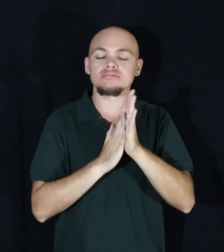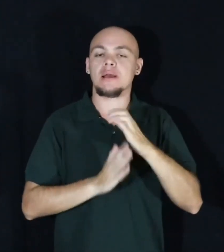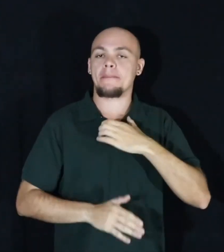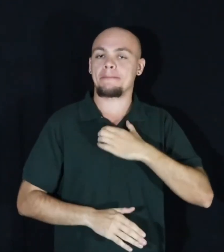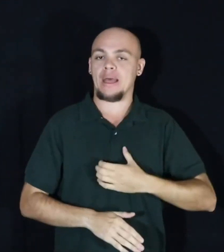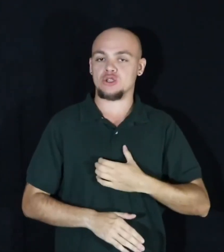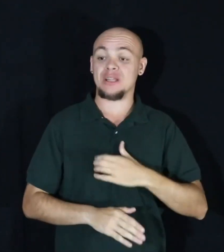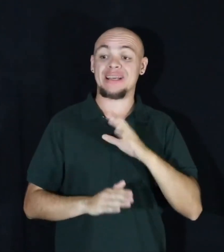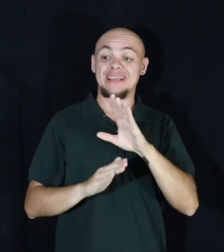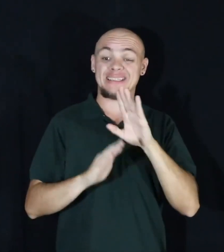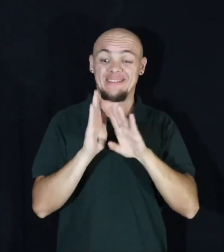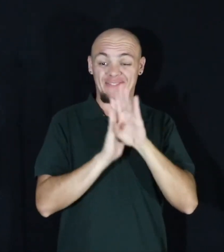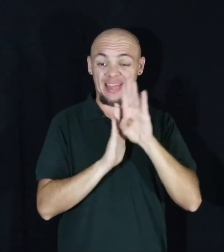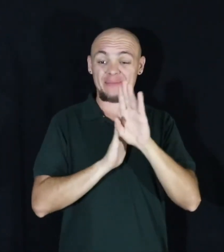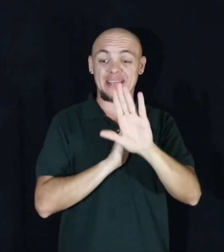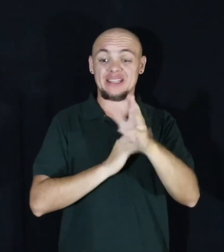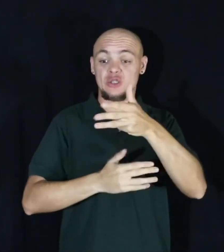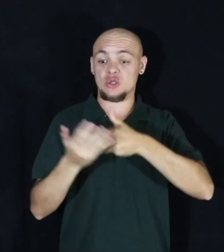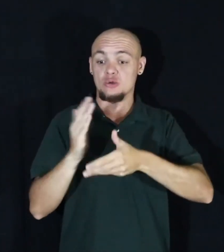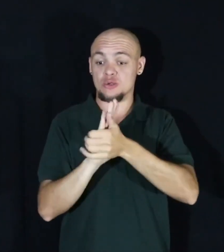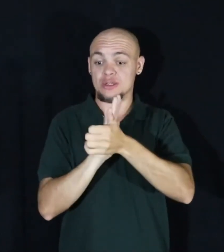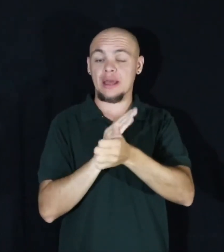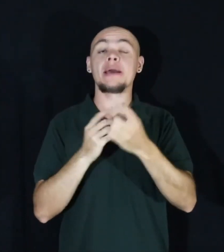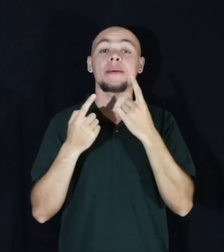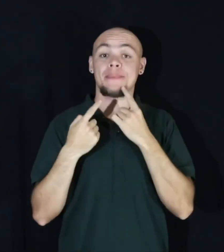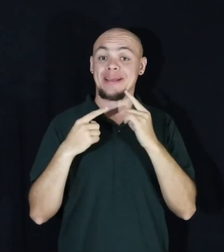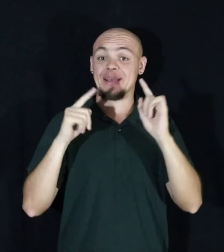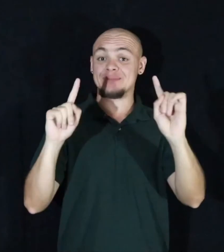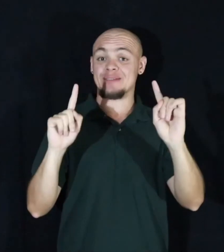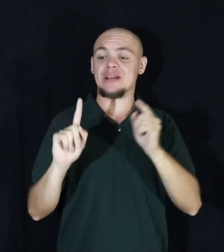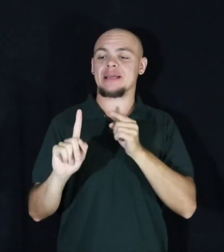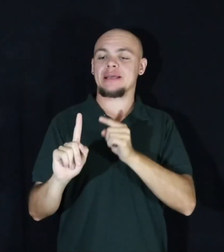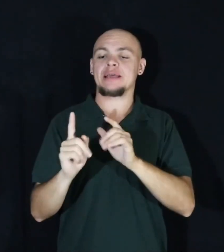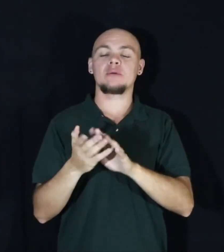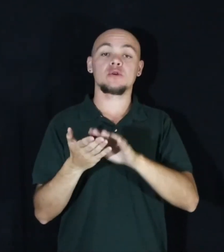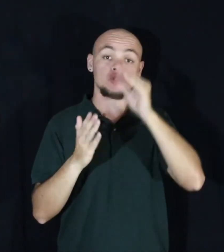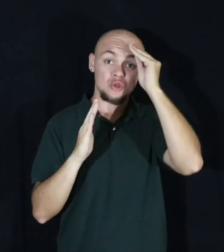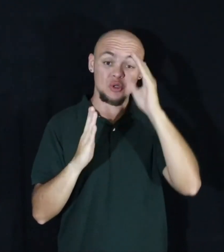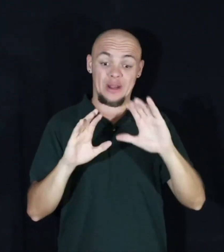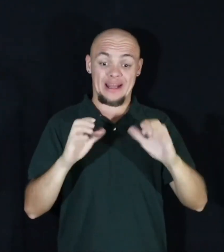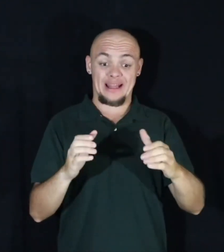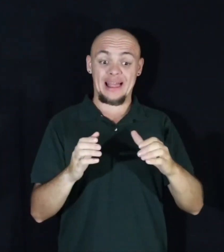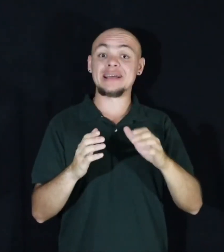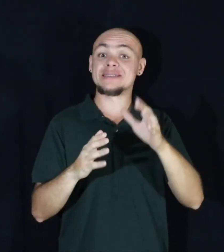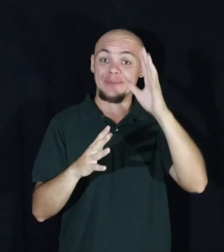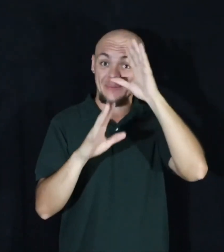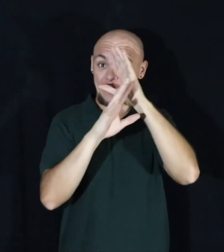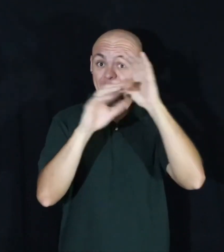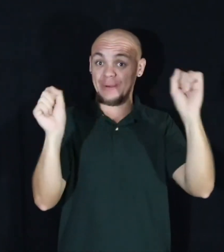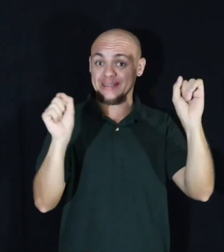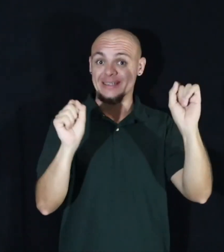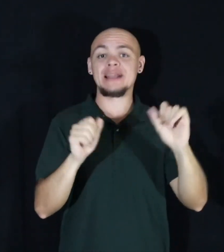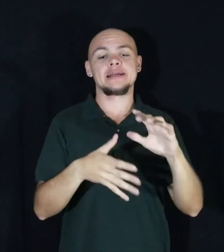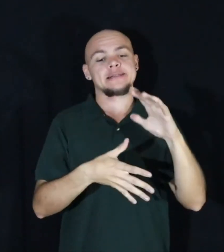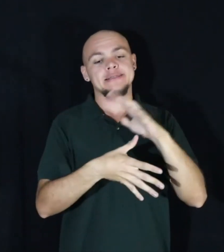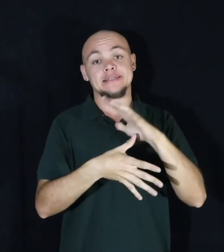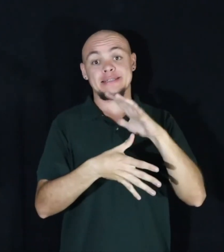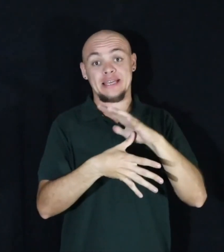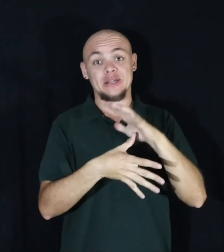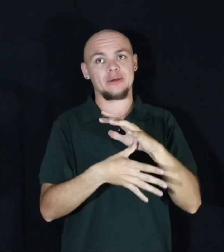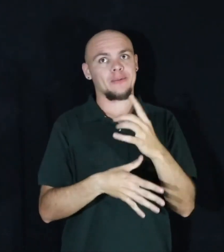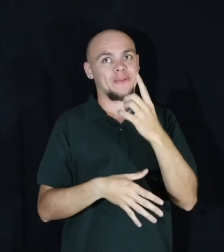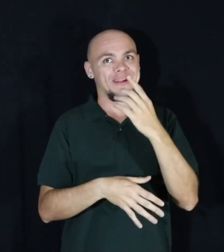his social skills and in turn became very successful. He was student class president his senior year, one of the best, I would like to